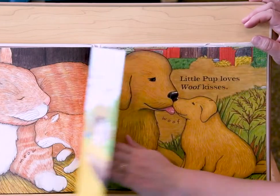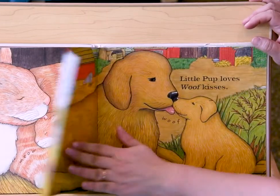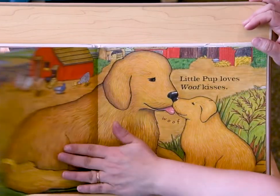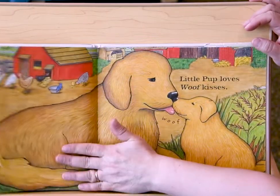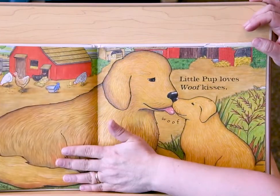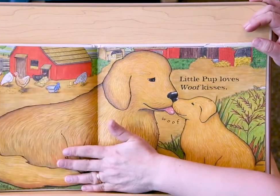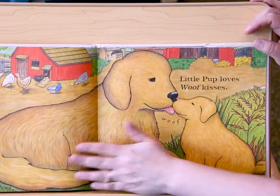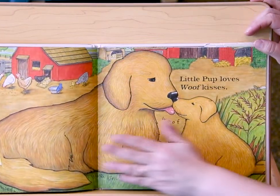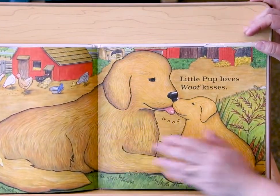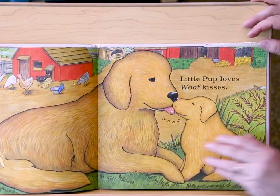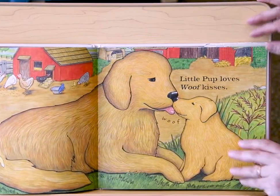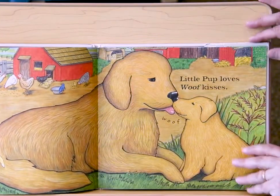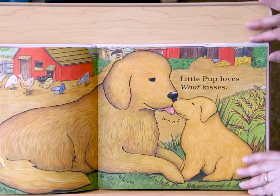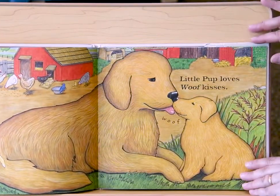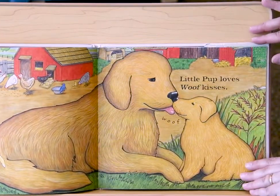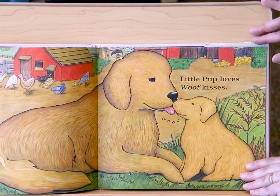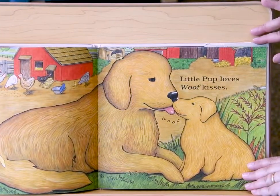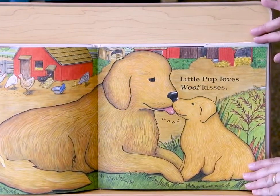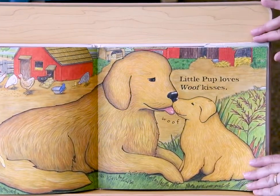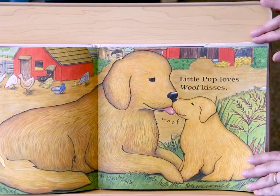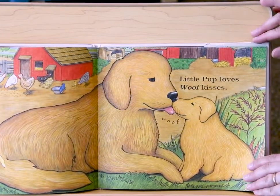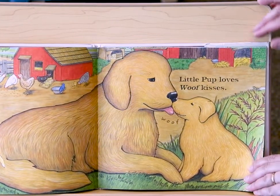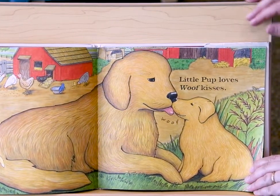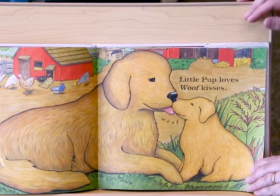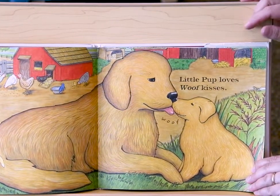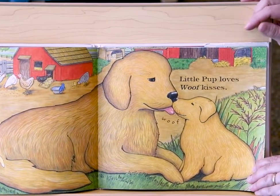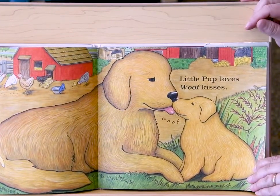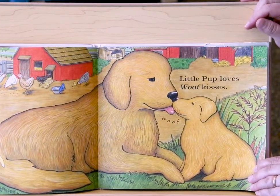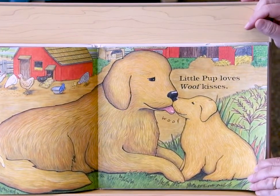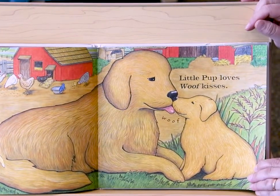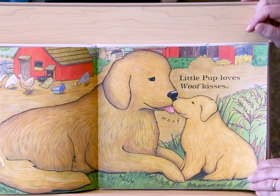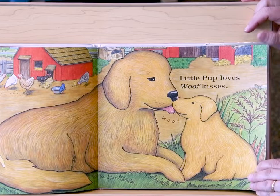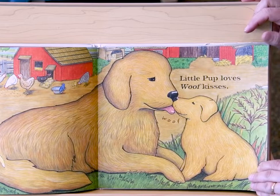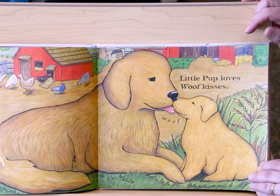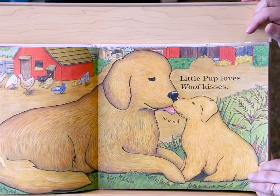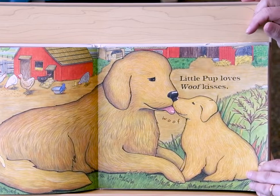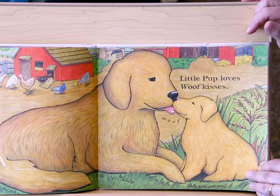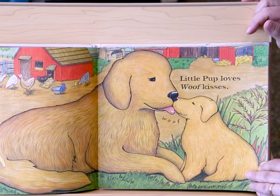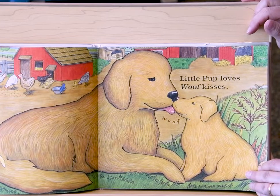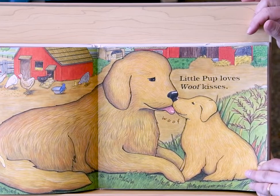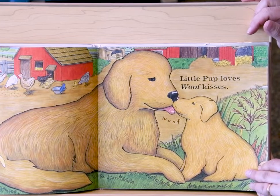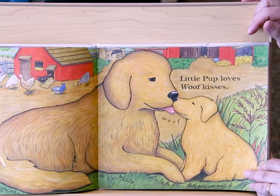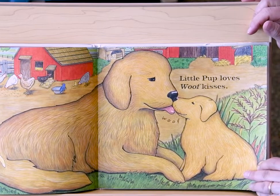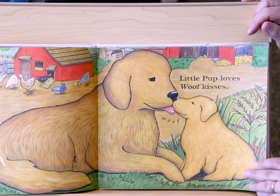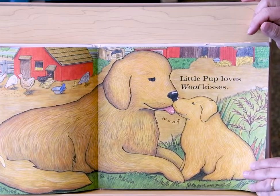Little pup loves woof kisses. Woof. How about woof? Can you woof?